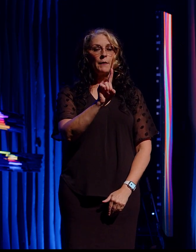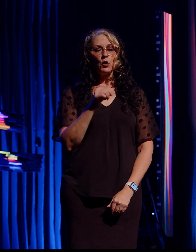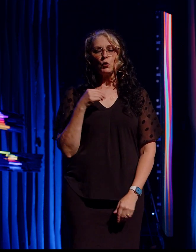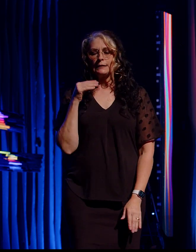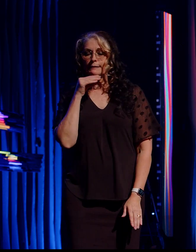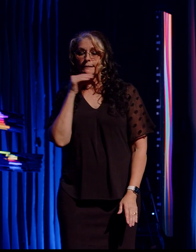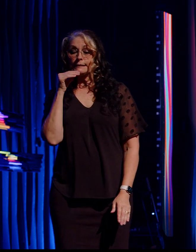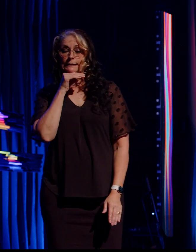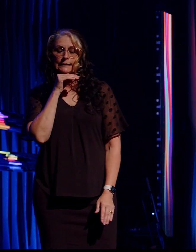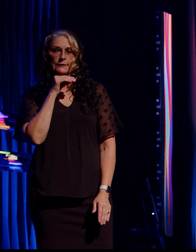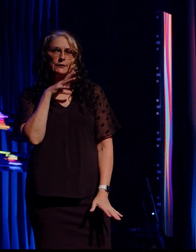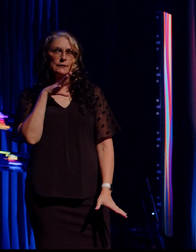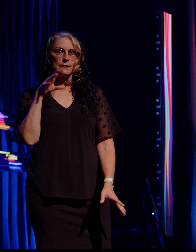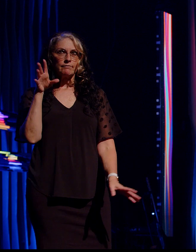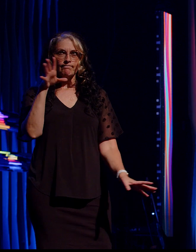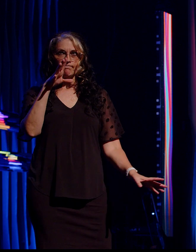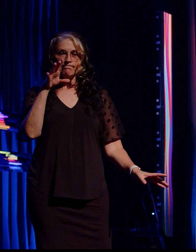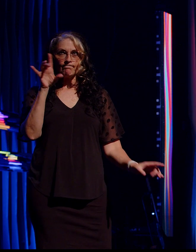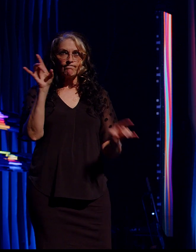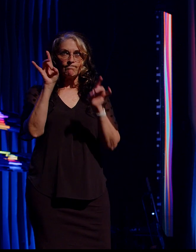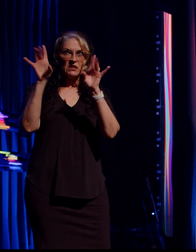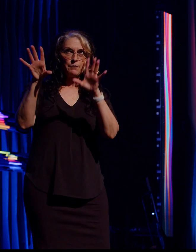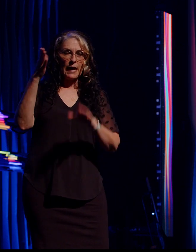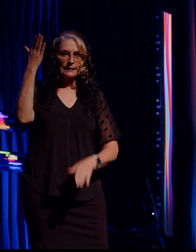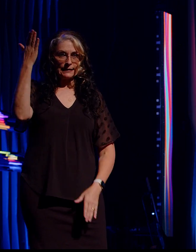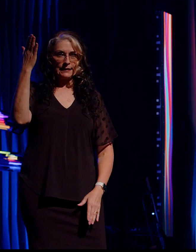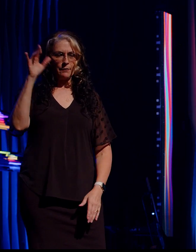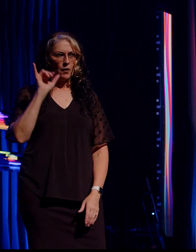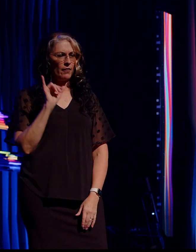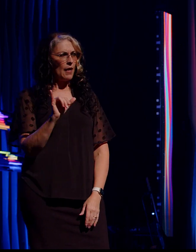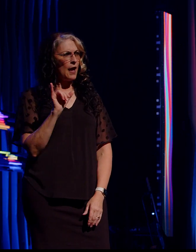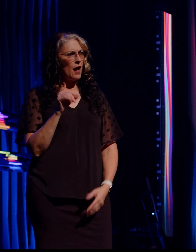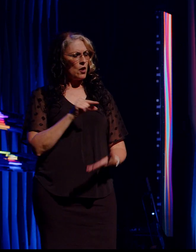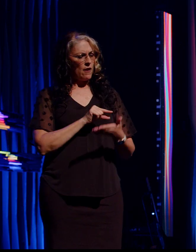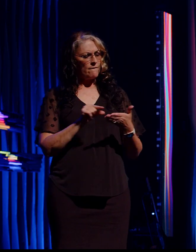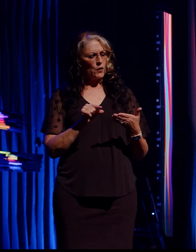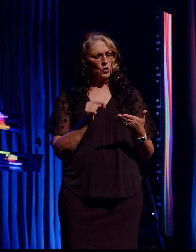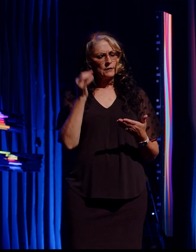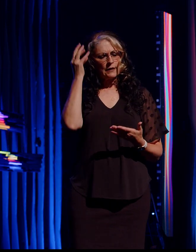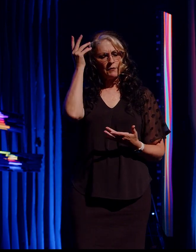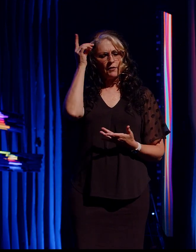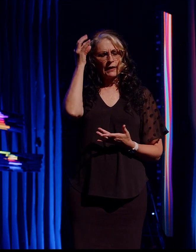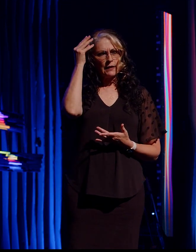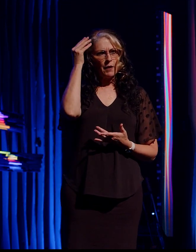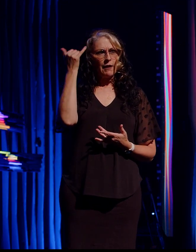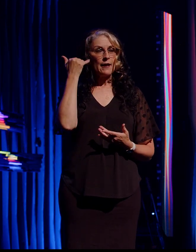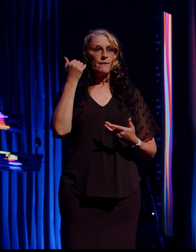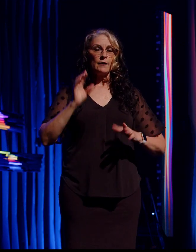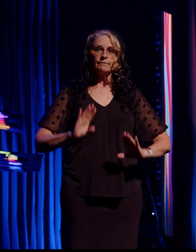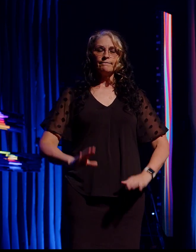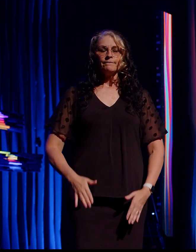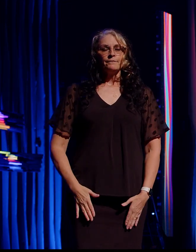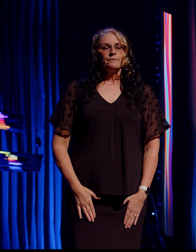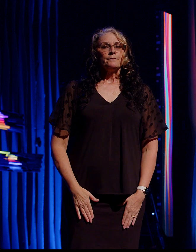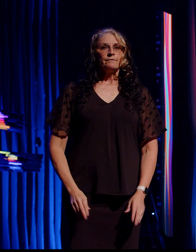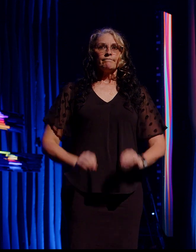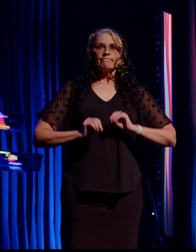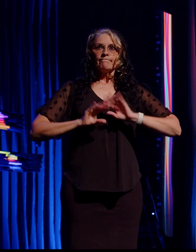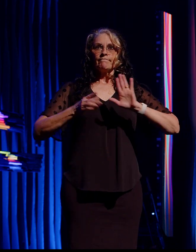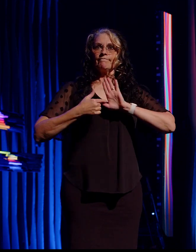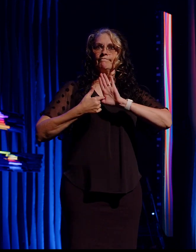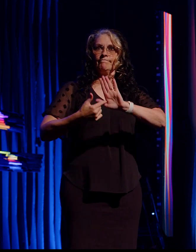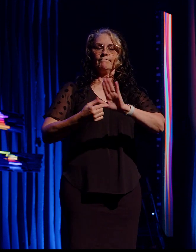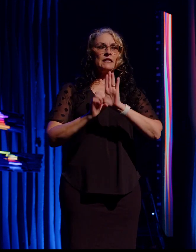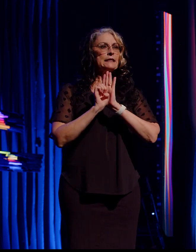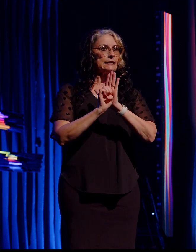devious in his ways despises him. So even that, just thinking through that in my mind, like, okay, Lord, if I'm upright in how I do things, that's an example of